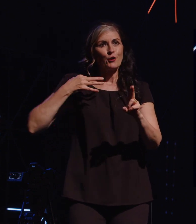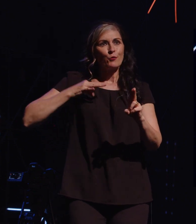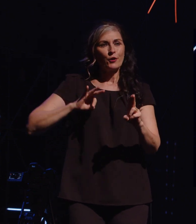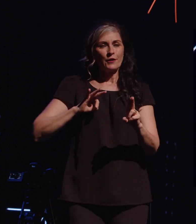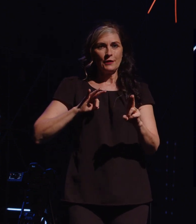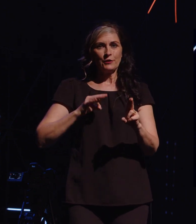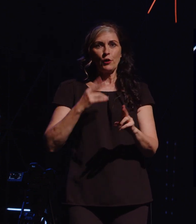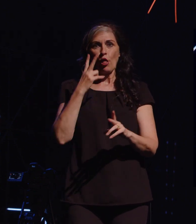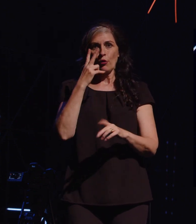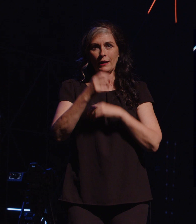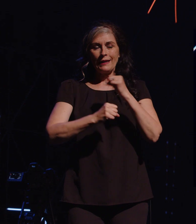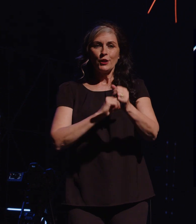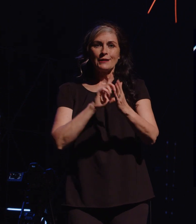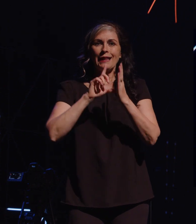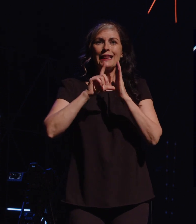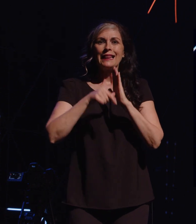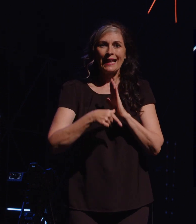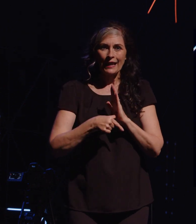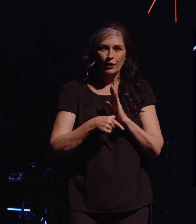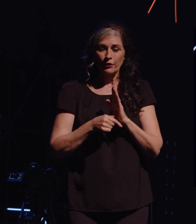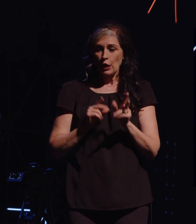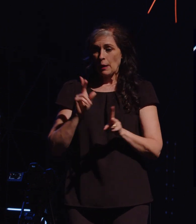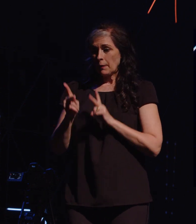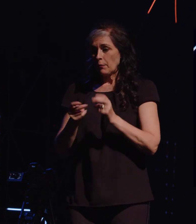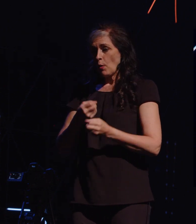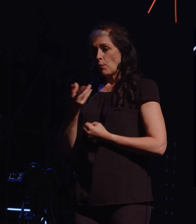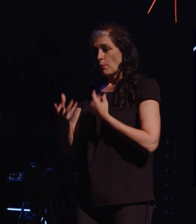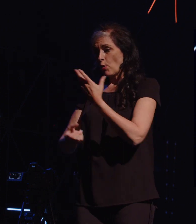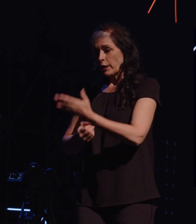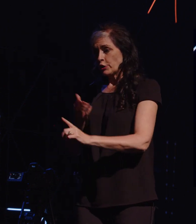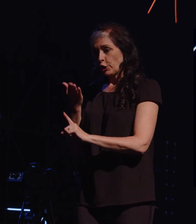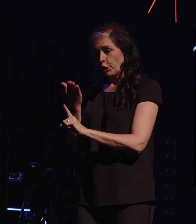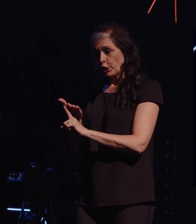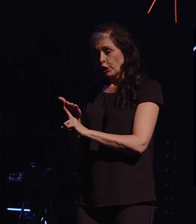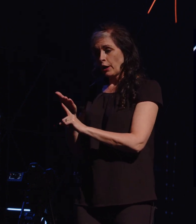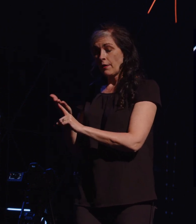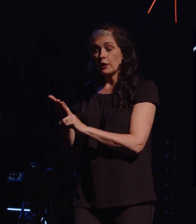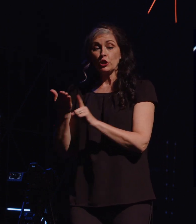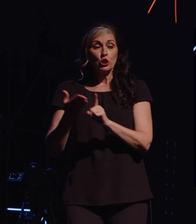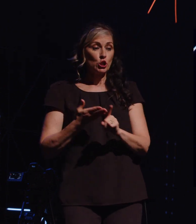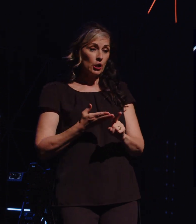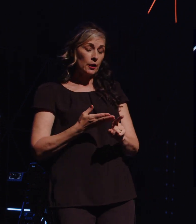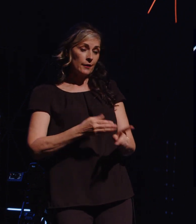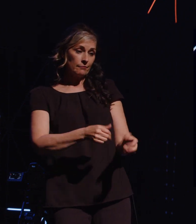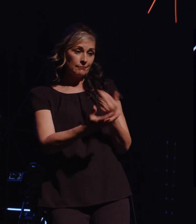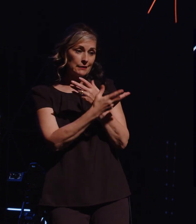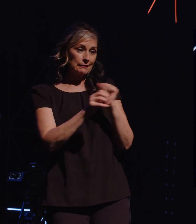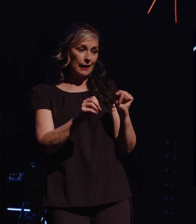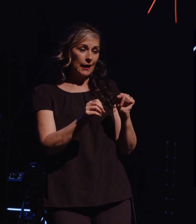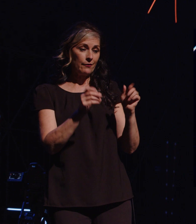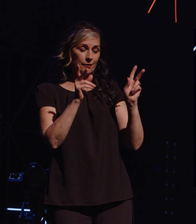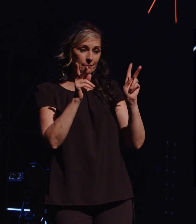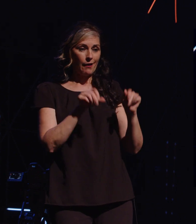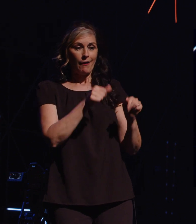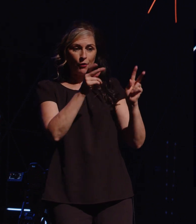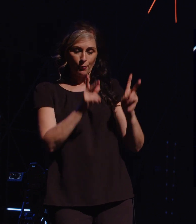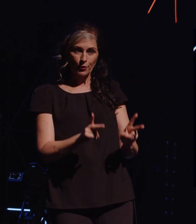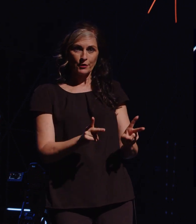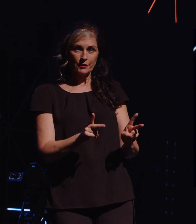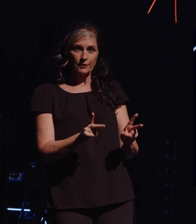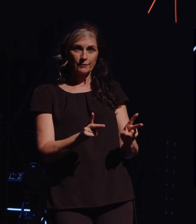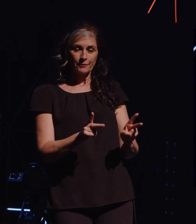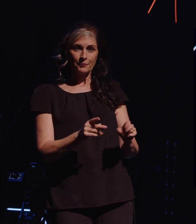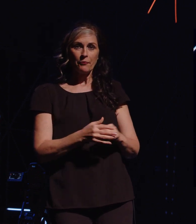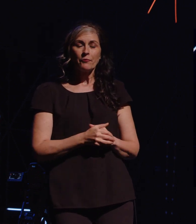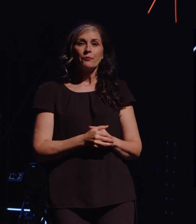about 3 years later, people pouring into her, and now she brought someone to the Lord. This is what God's going to do in our